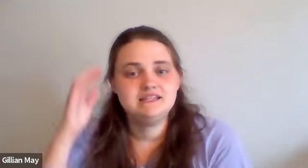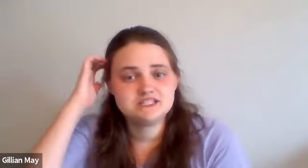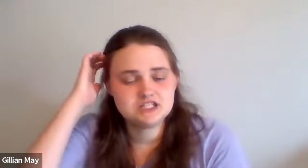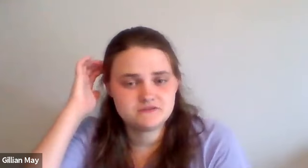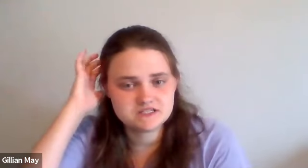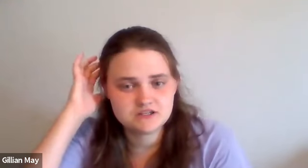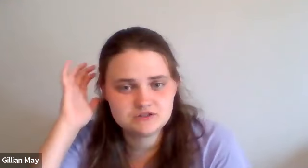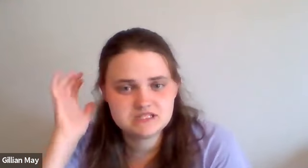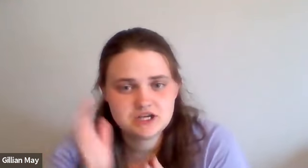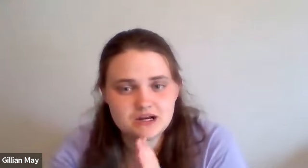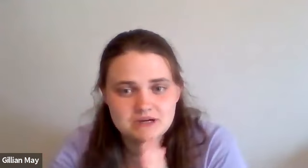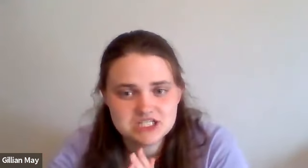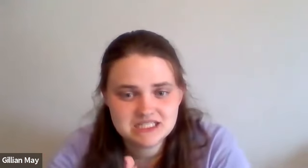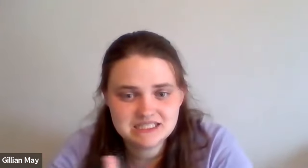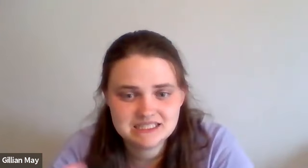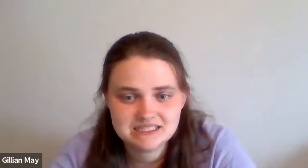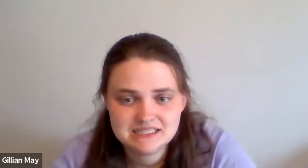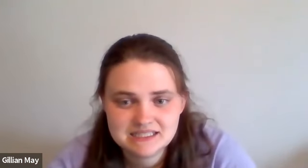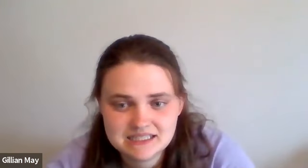Yes, Jennifer, I saw you said you had a question.